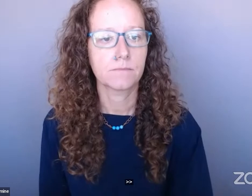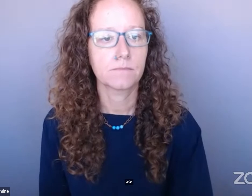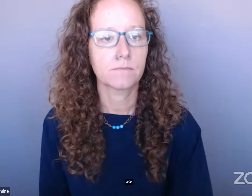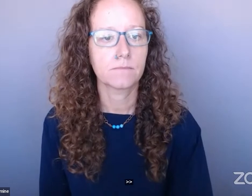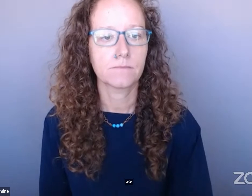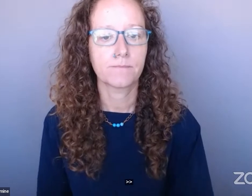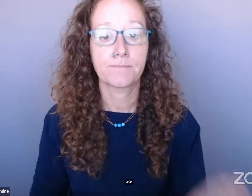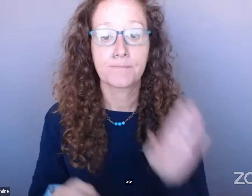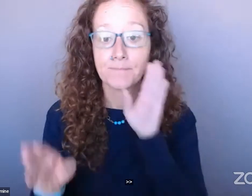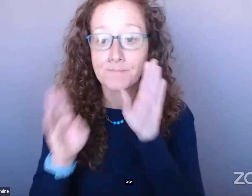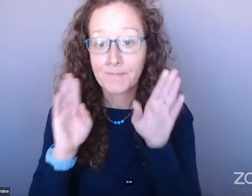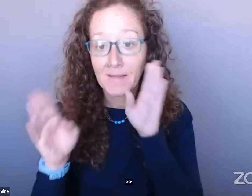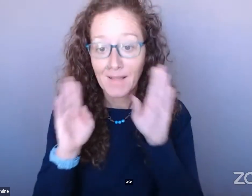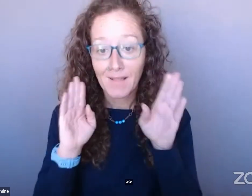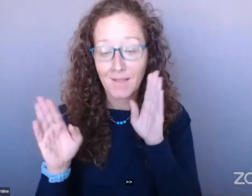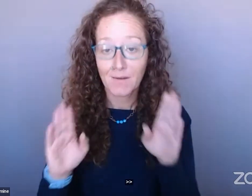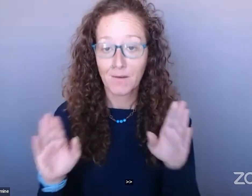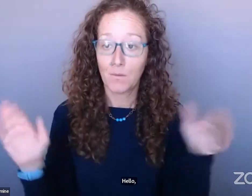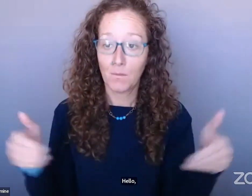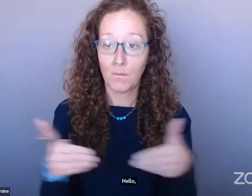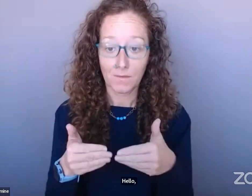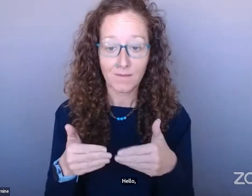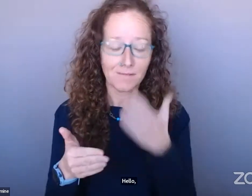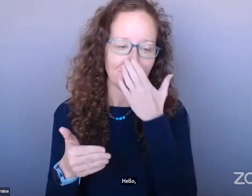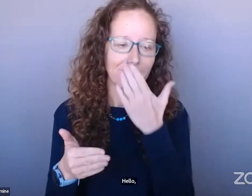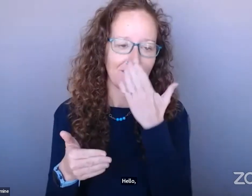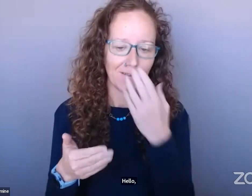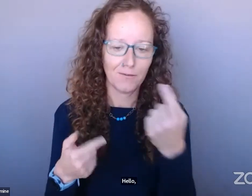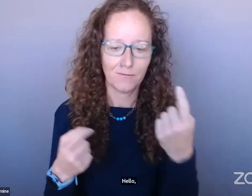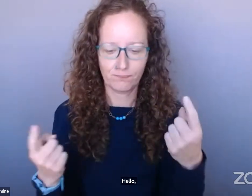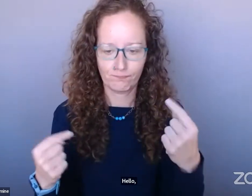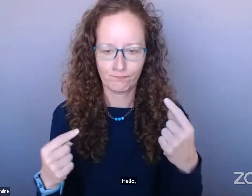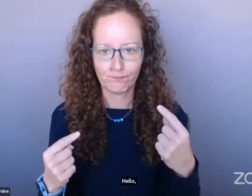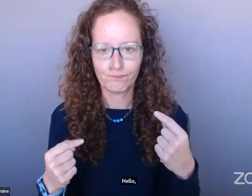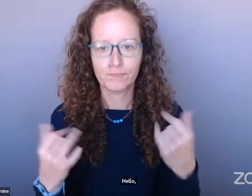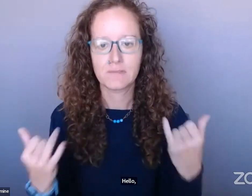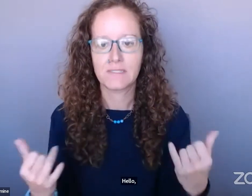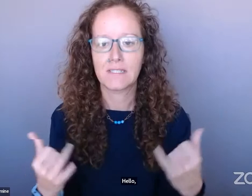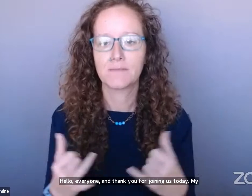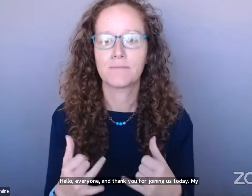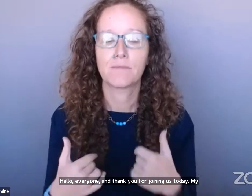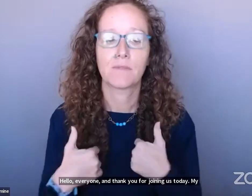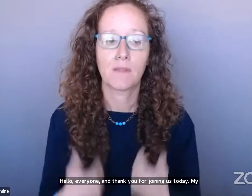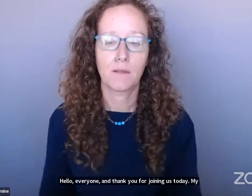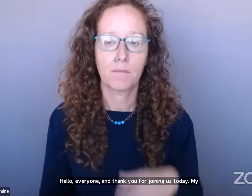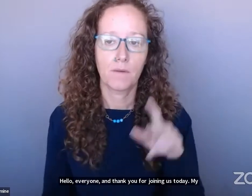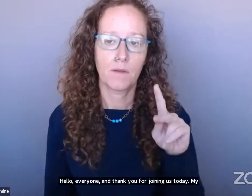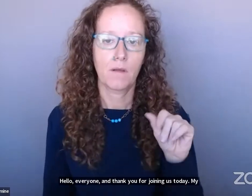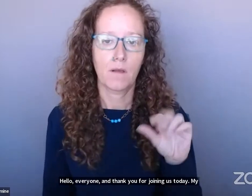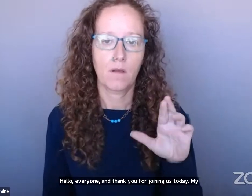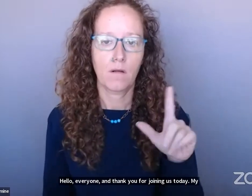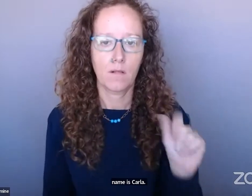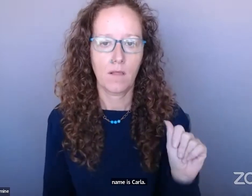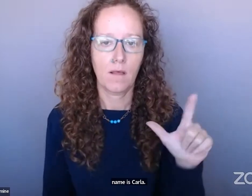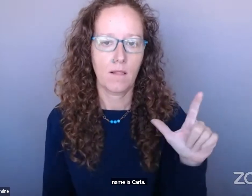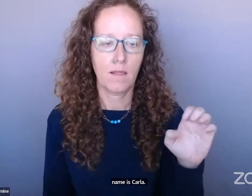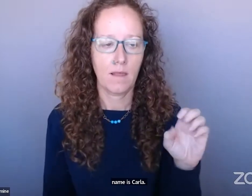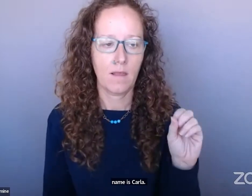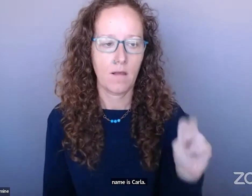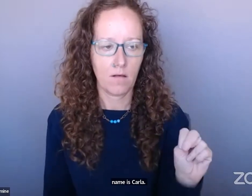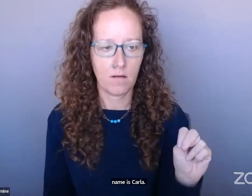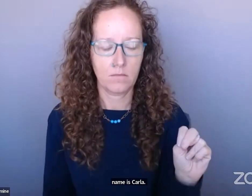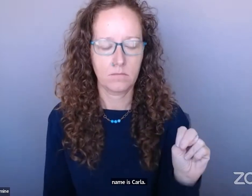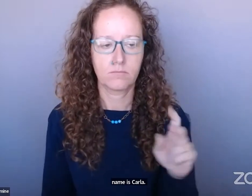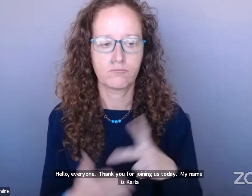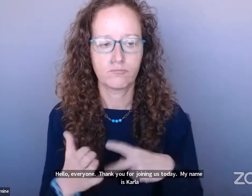Hello, everyone, and thank you for joining us today. My name is Carla Leon, and I am a program